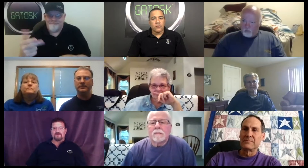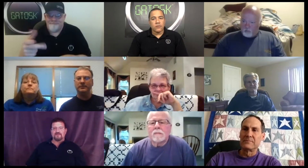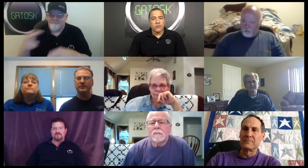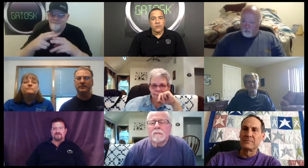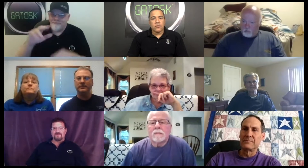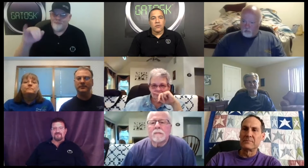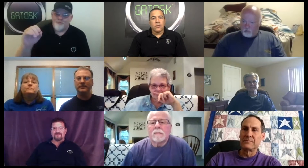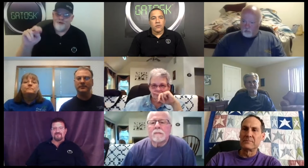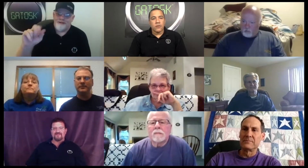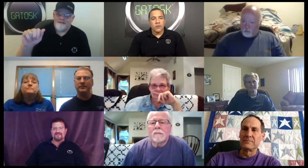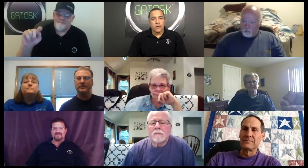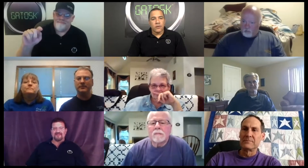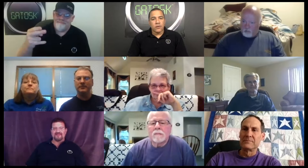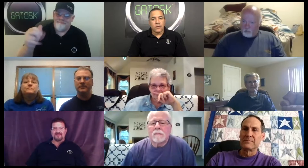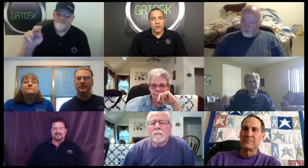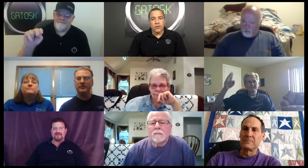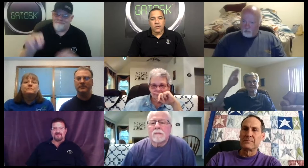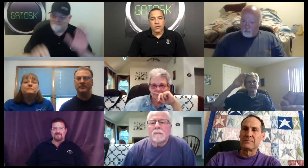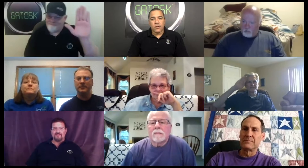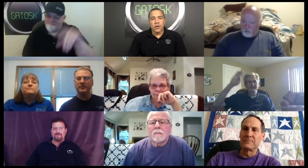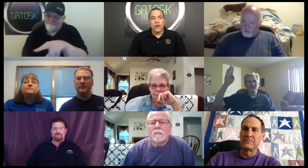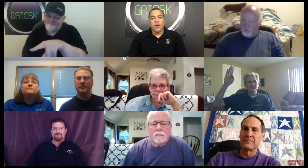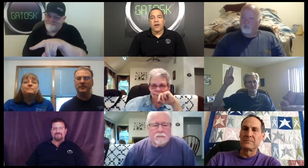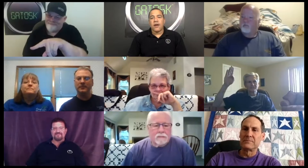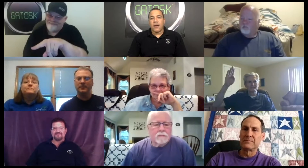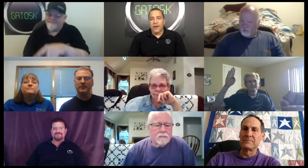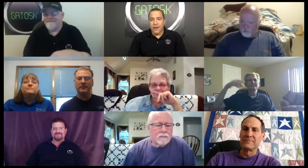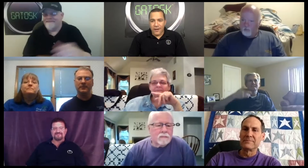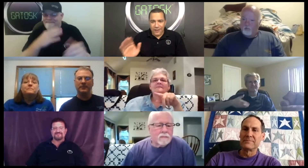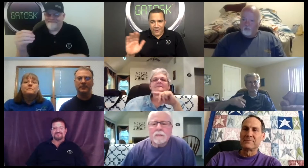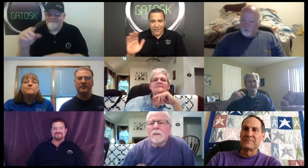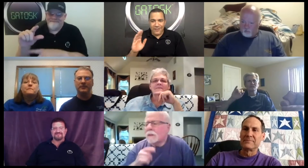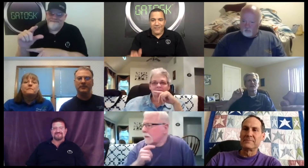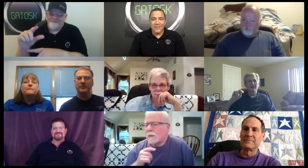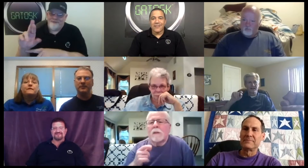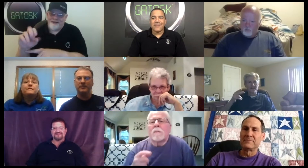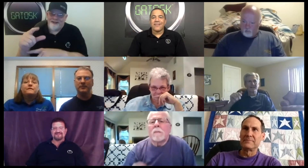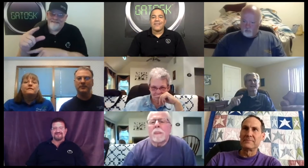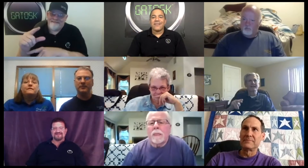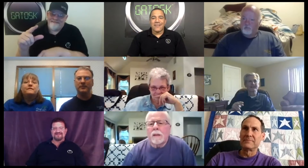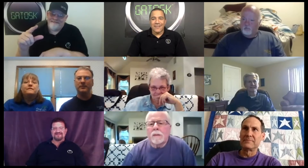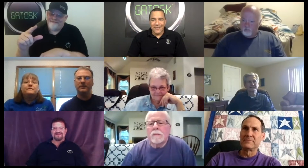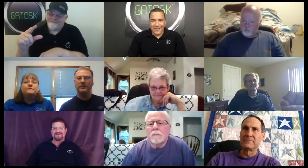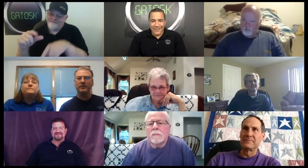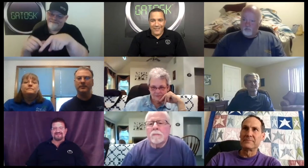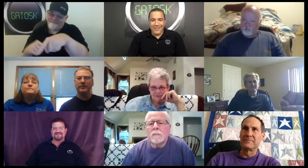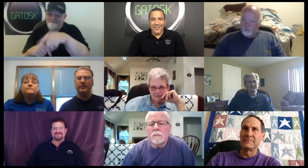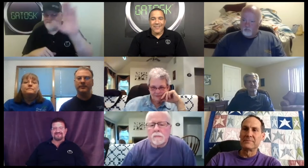people are from Utah. There's Jonathan. Hello, I'm Jonathan. And then there's Greg